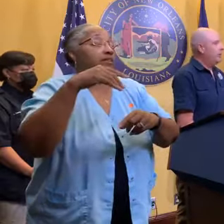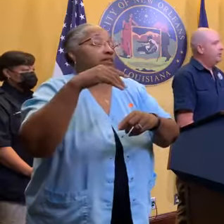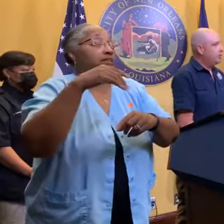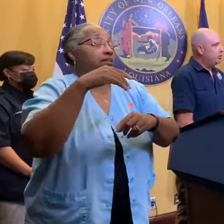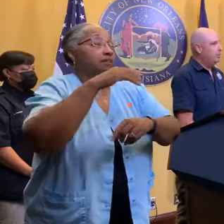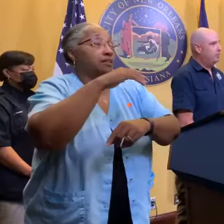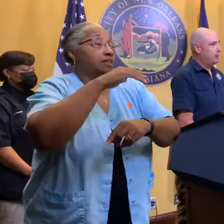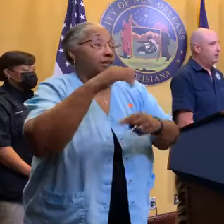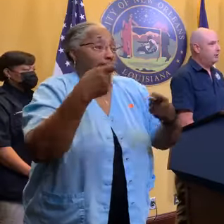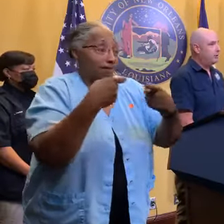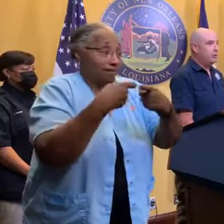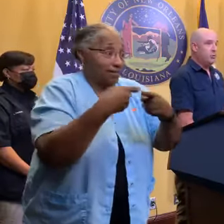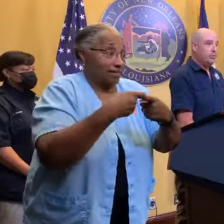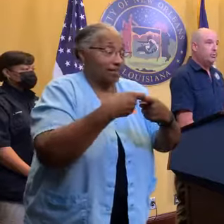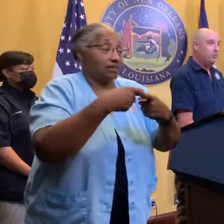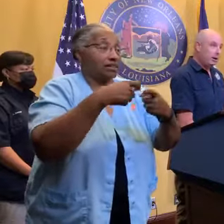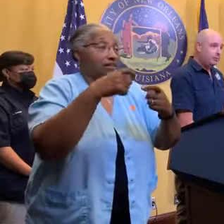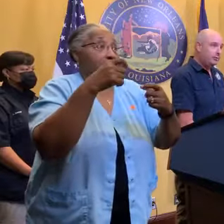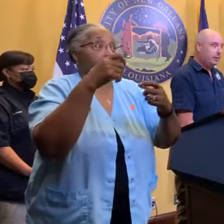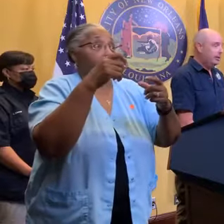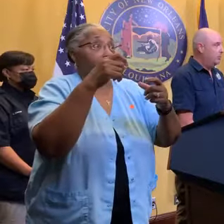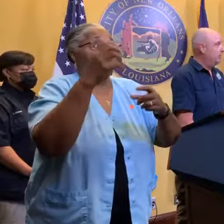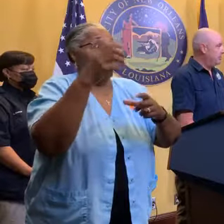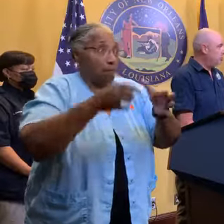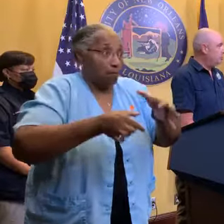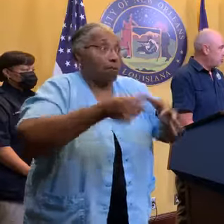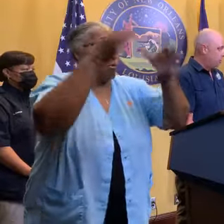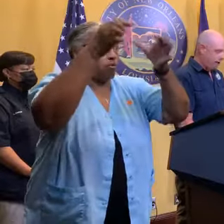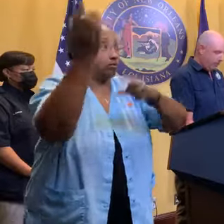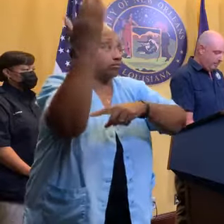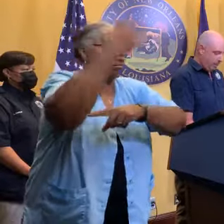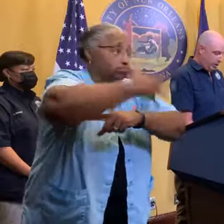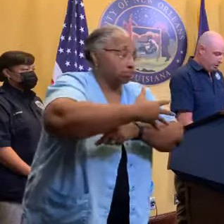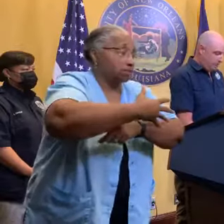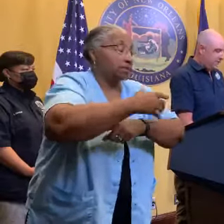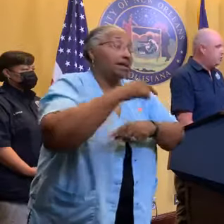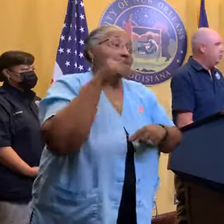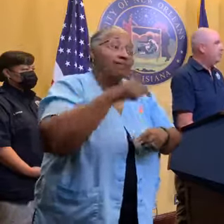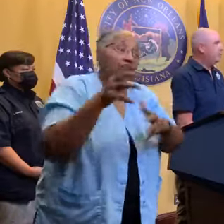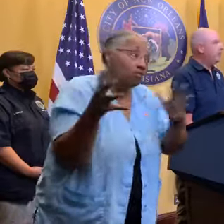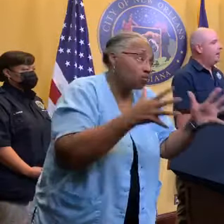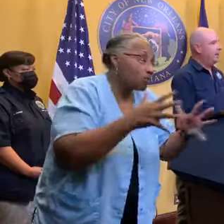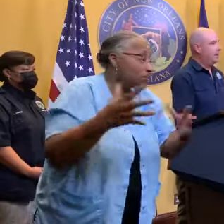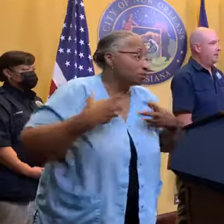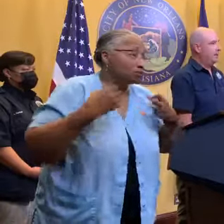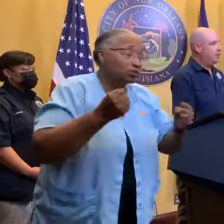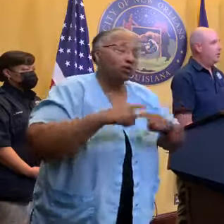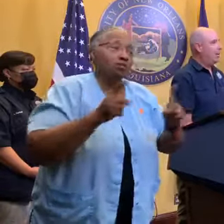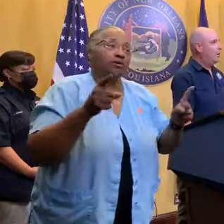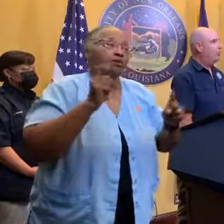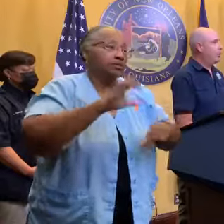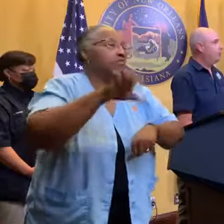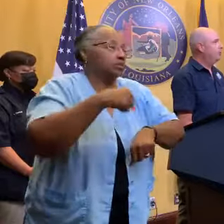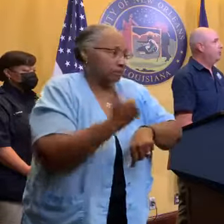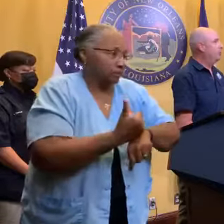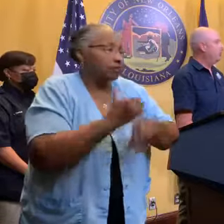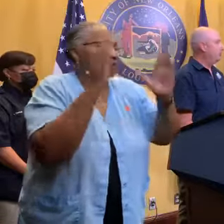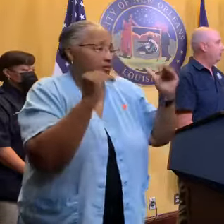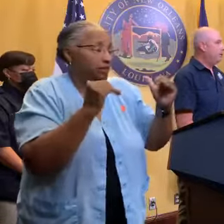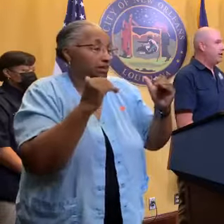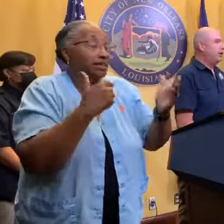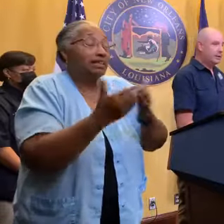about the energy response to this, which will be robust. It will be very strong. But we just need to set that expectation that although this will